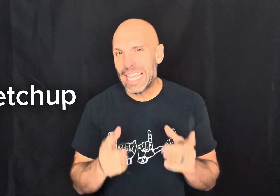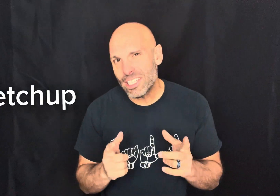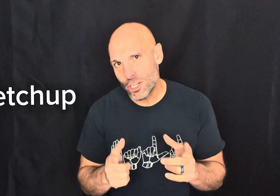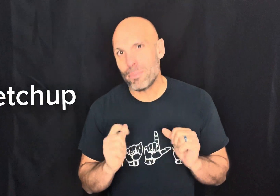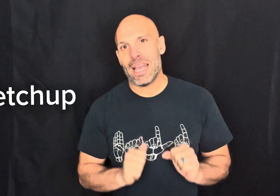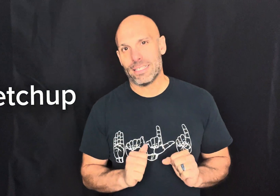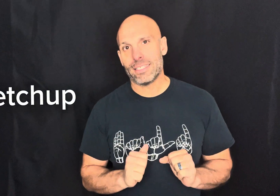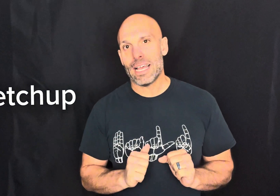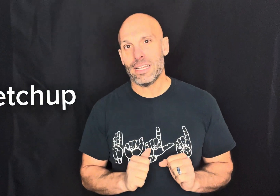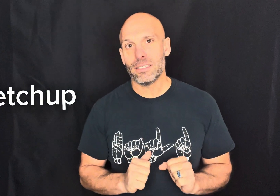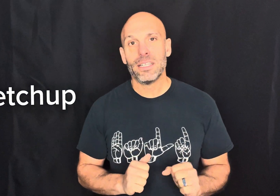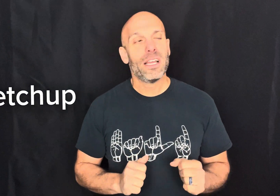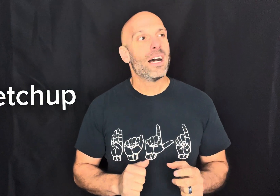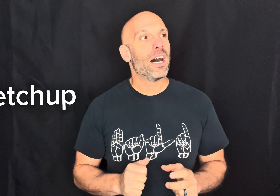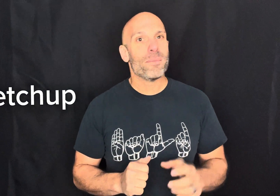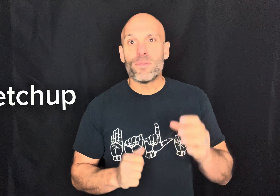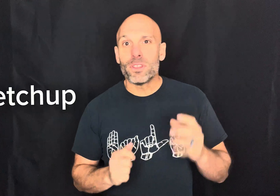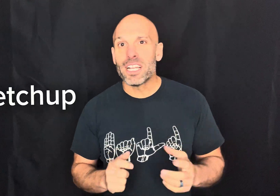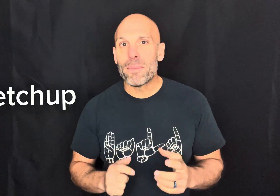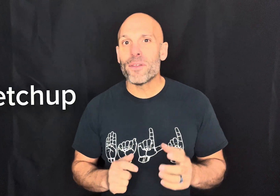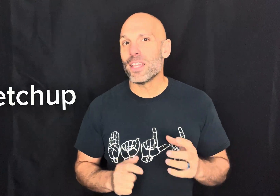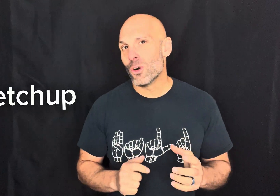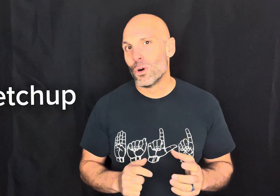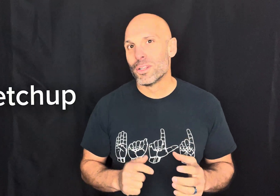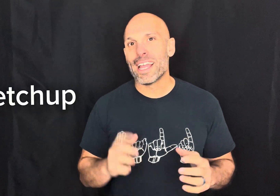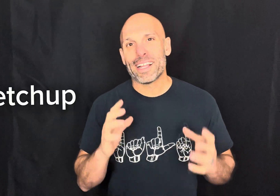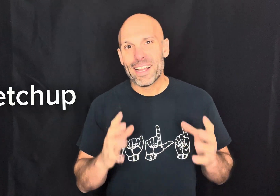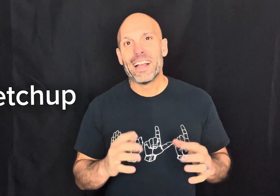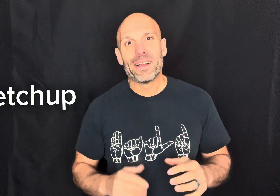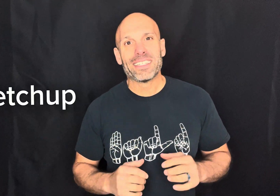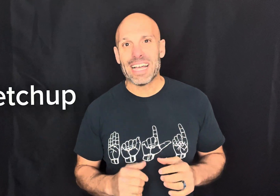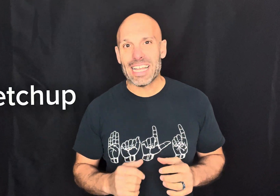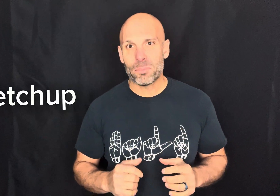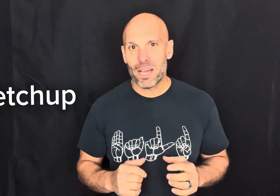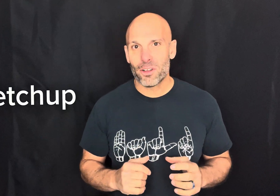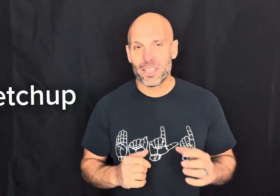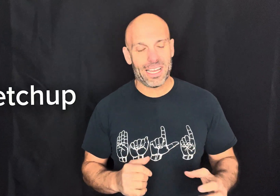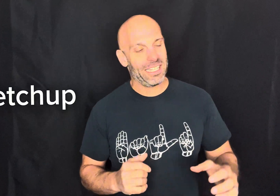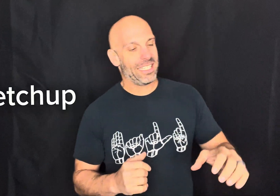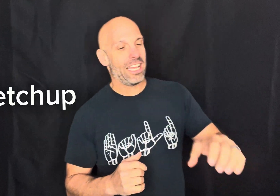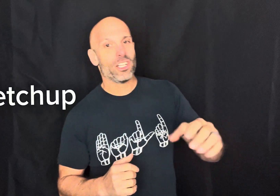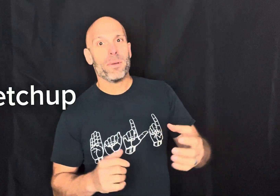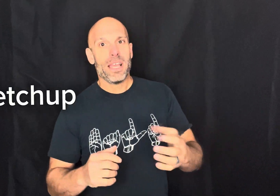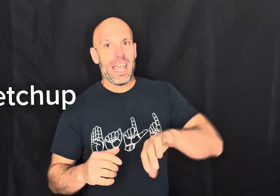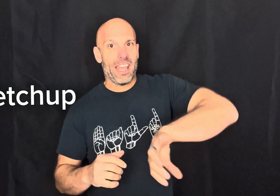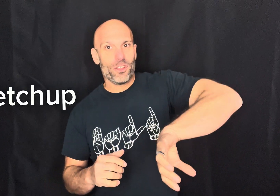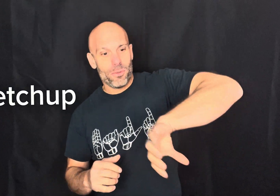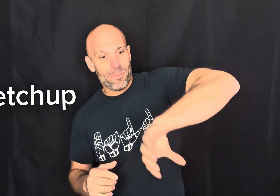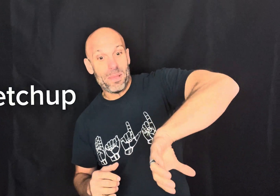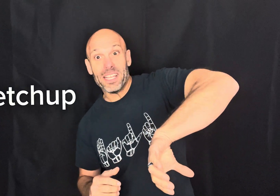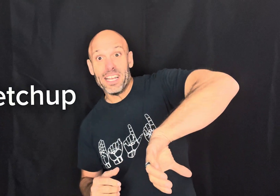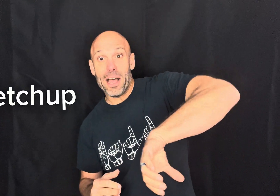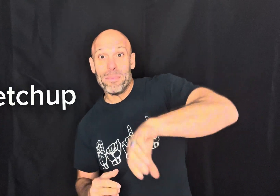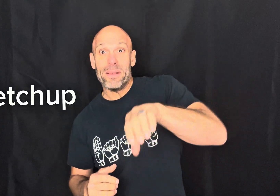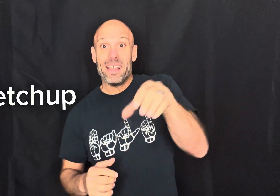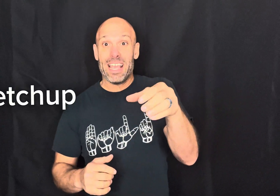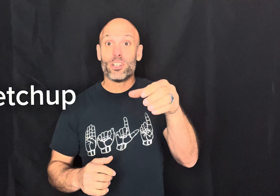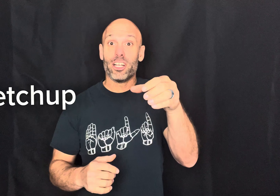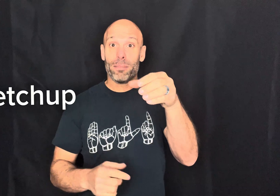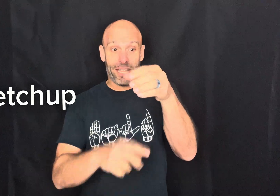ketchup has a sign. If you think about the old like glass bottle, the Heinz ketchup, and you pick it up and turn it upside